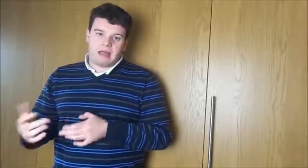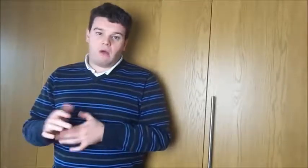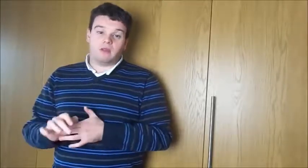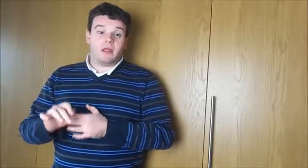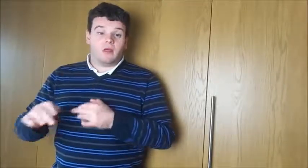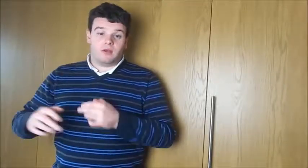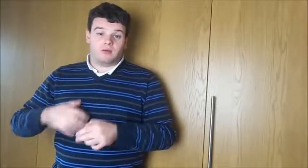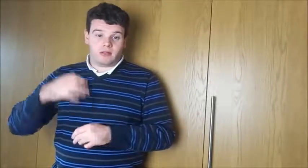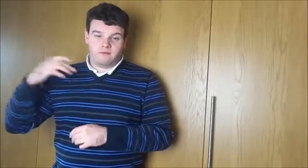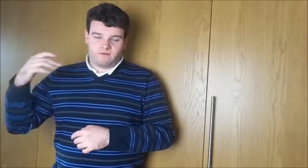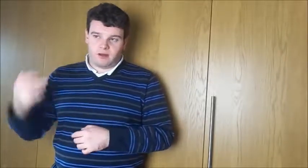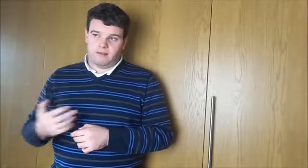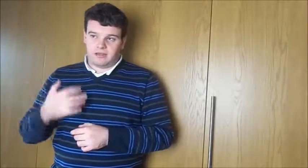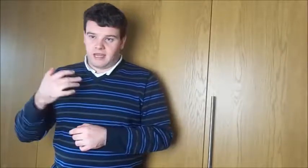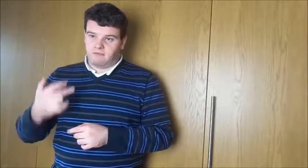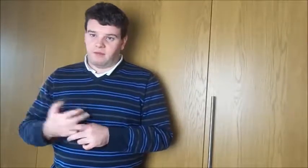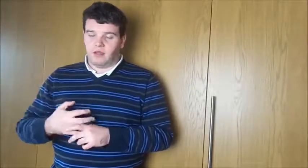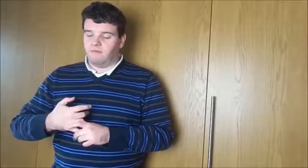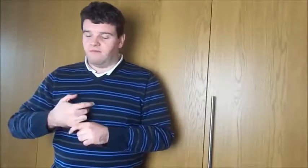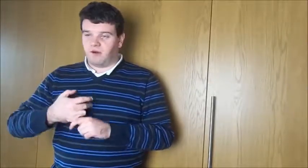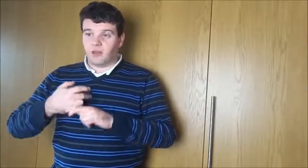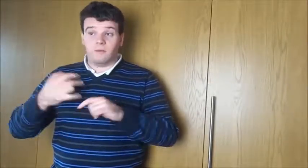bedbound, until she finally became far too ill.